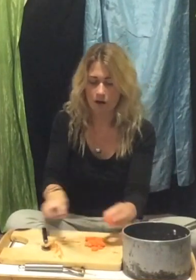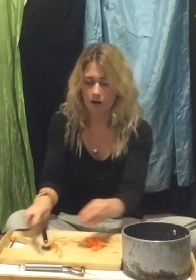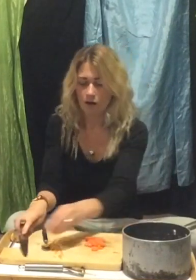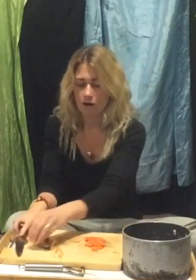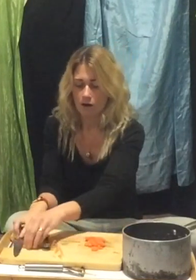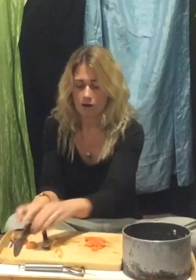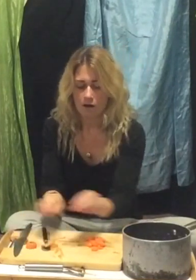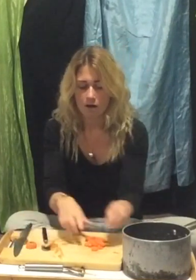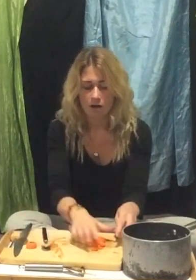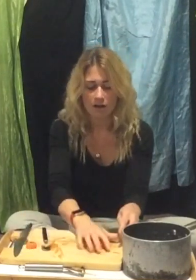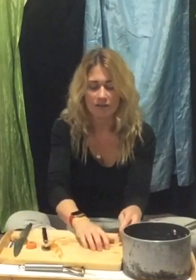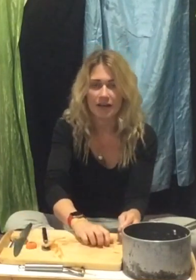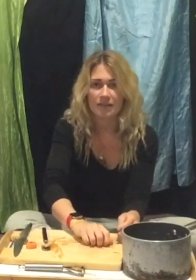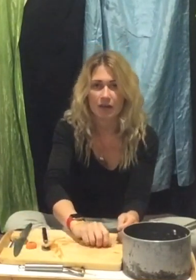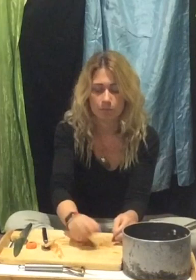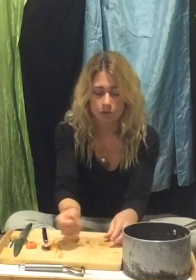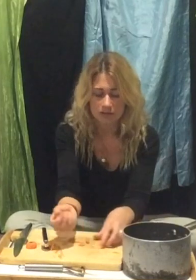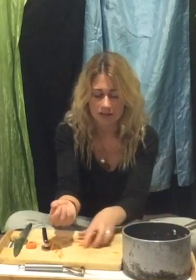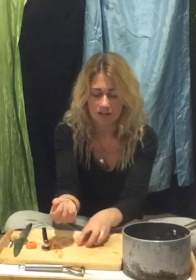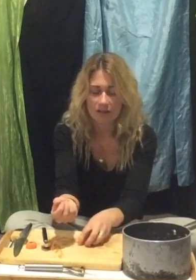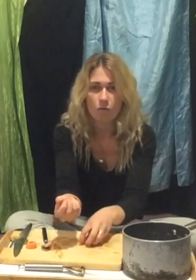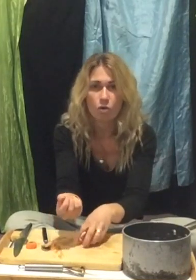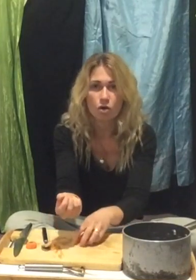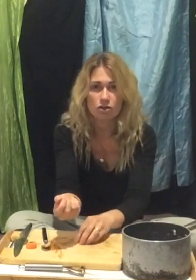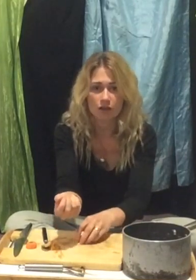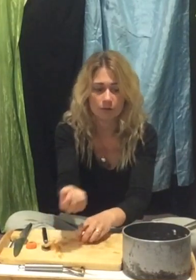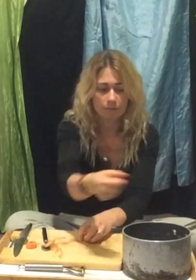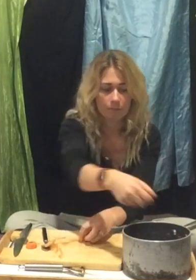And then they put it in their water.